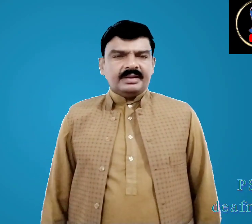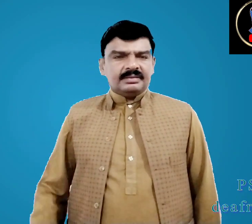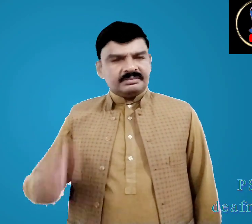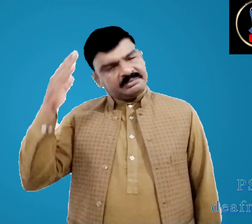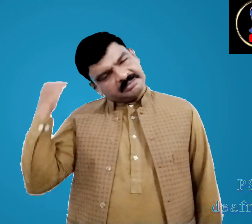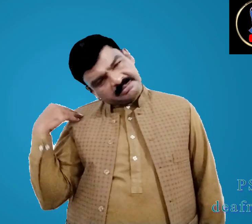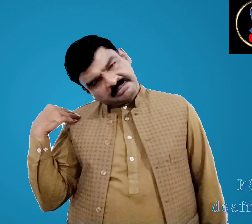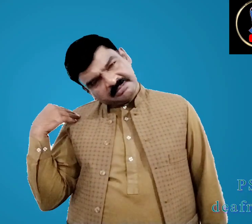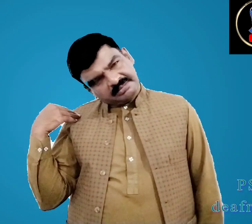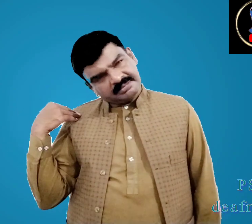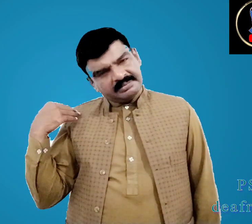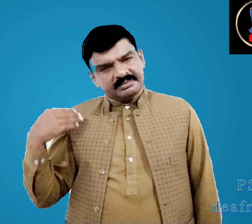dead,